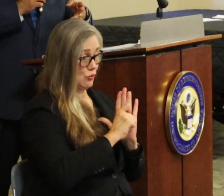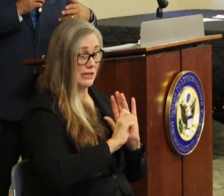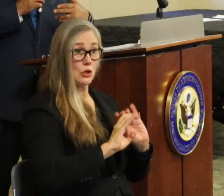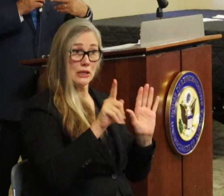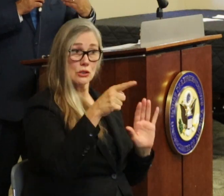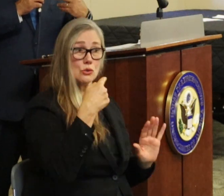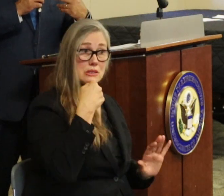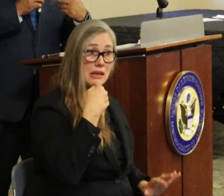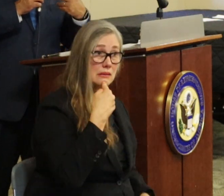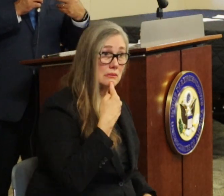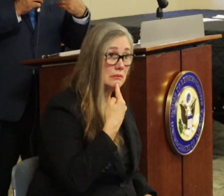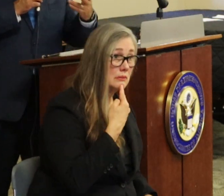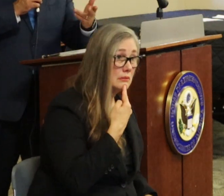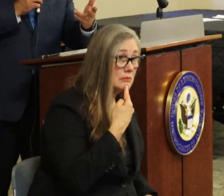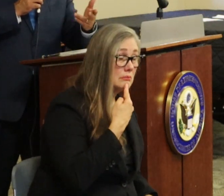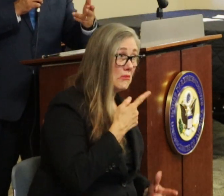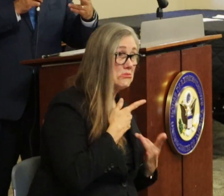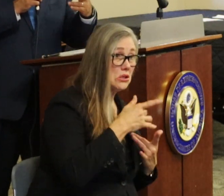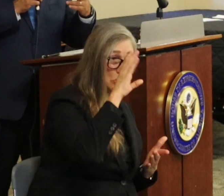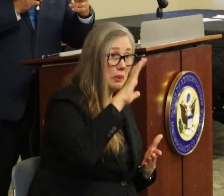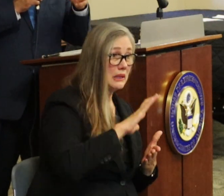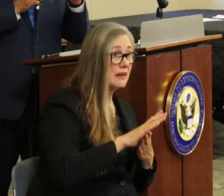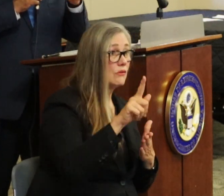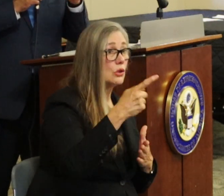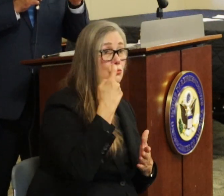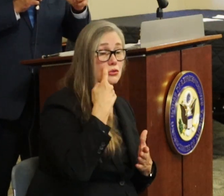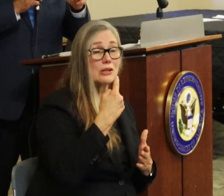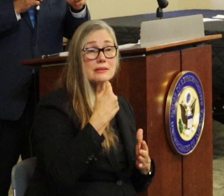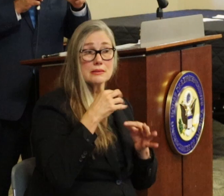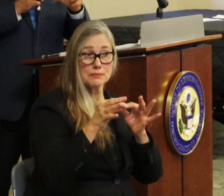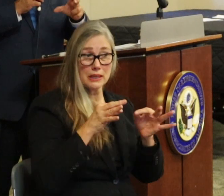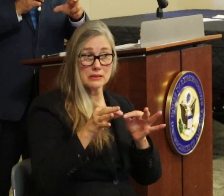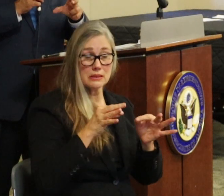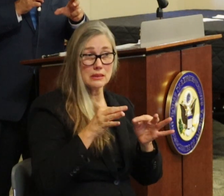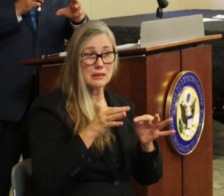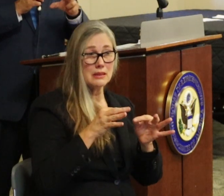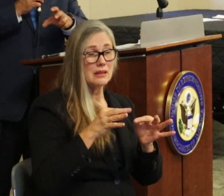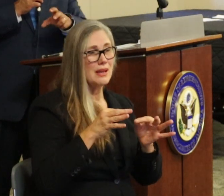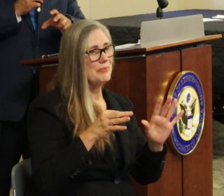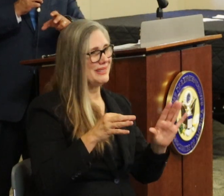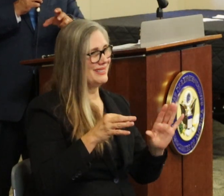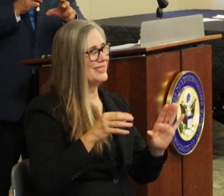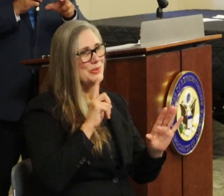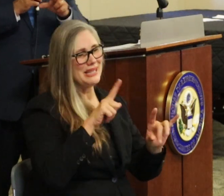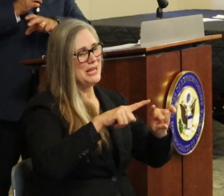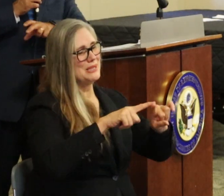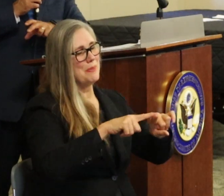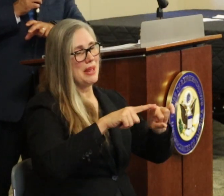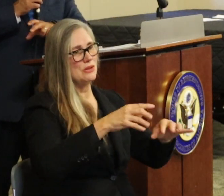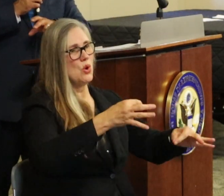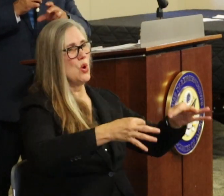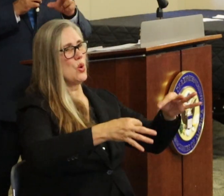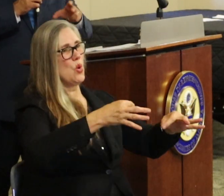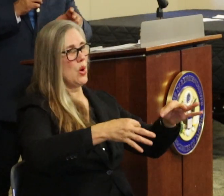have stated, which I tend to believe in, what has to substantiate that is the outcome of the